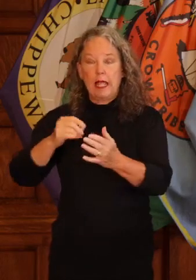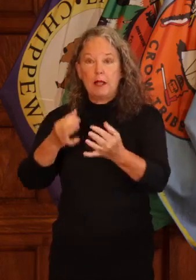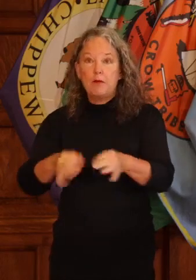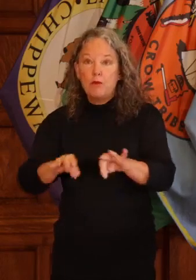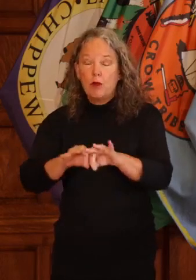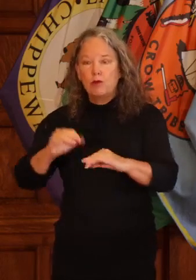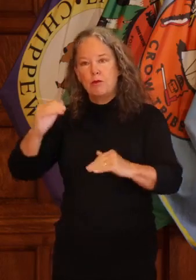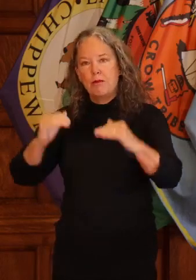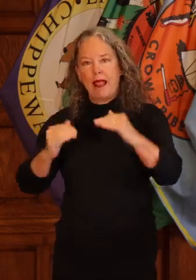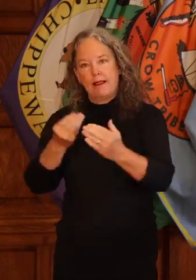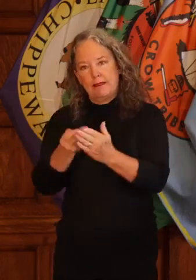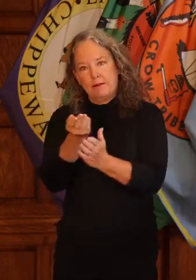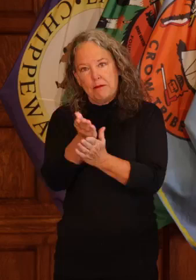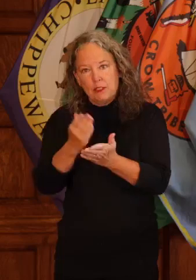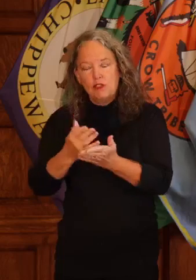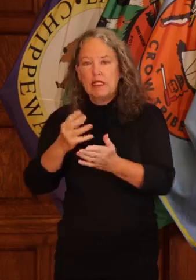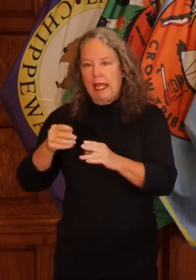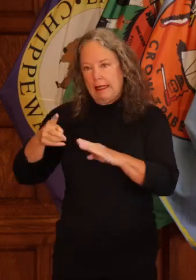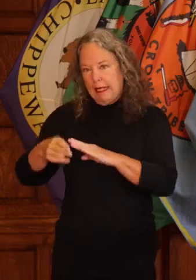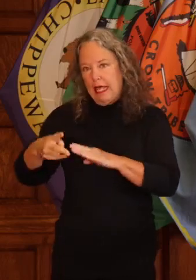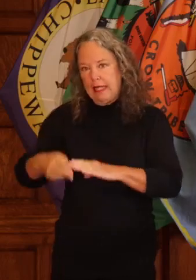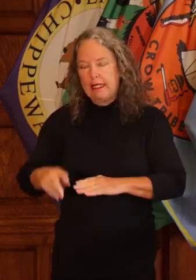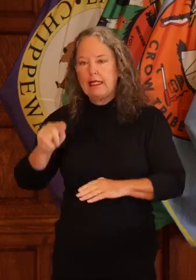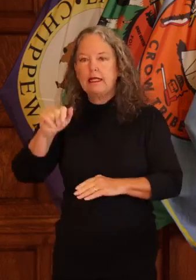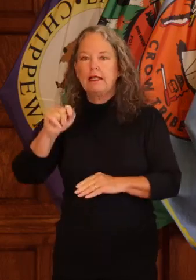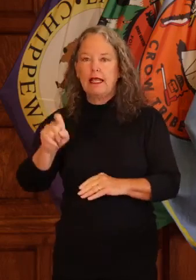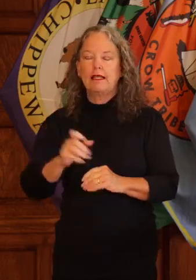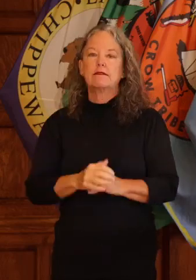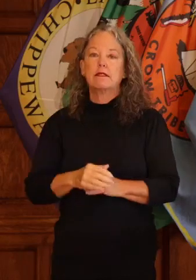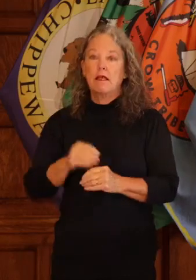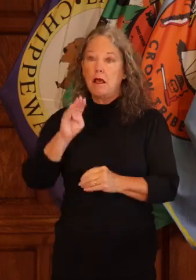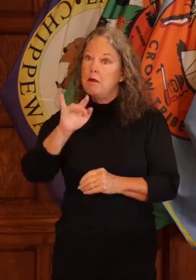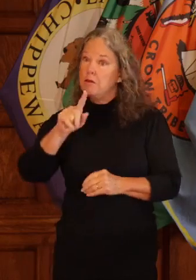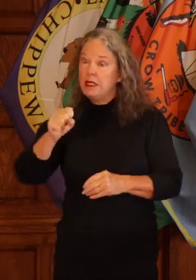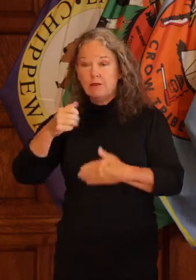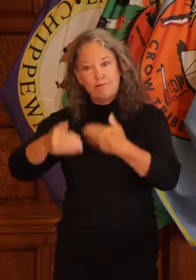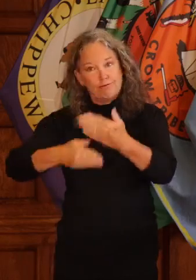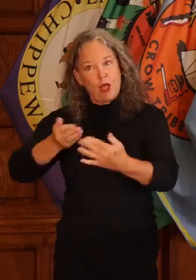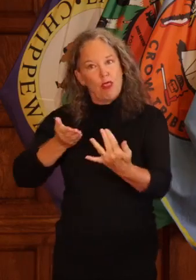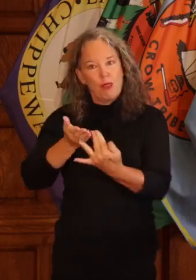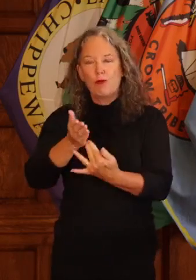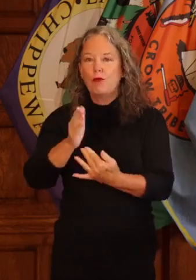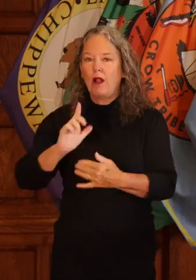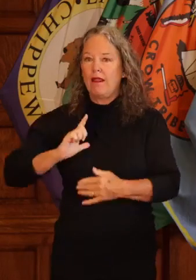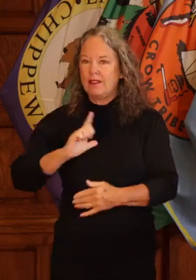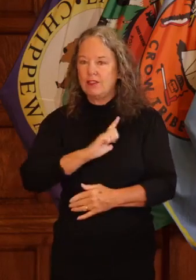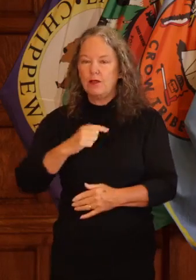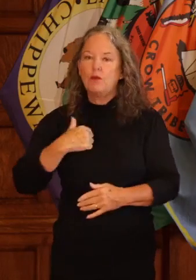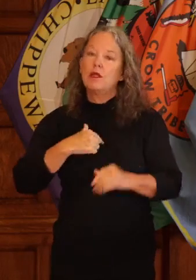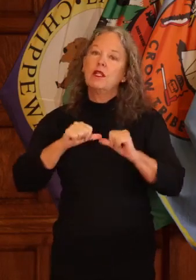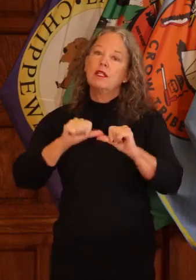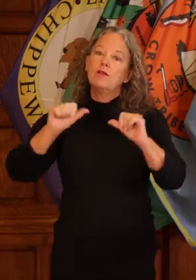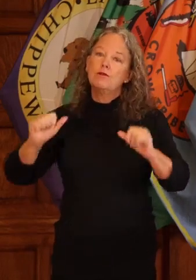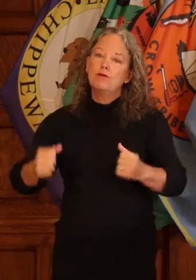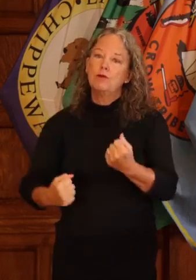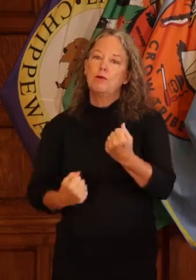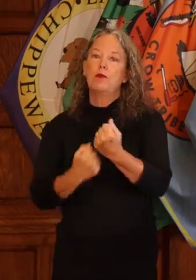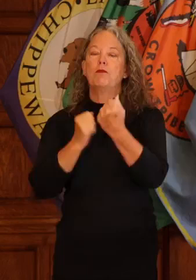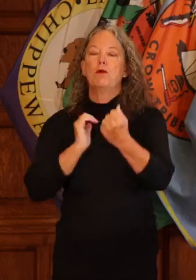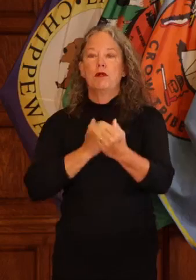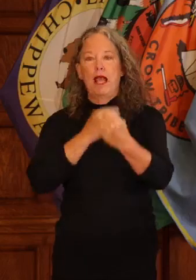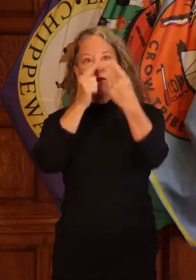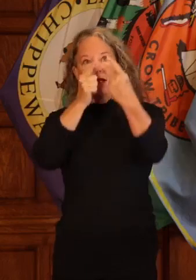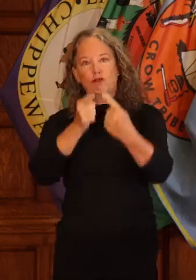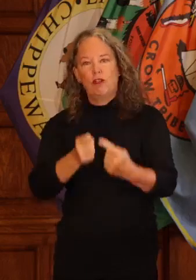budget and cutting taxes. Bills are moving through the legislature, and we're continuing to promote our agenda.